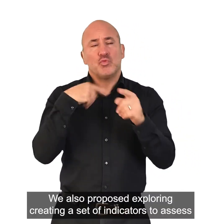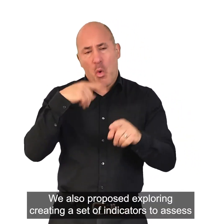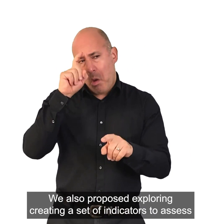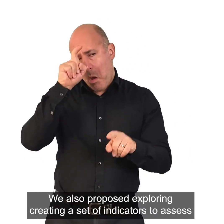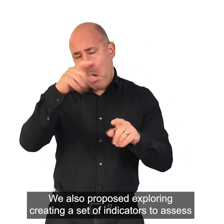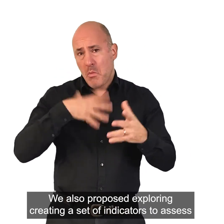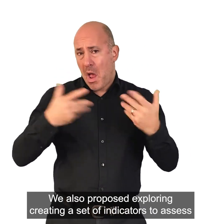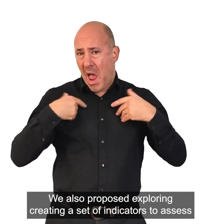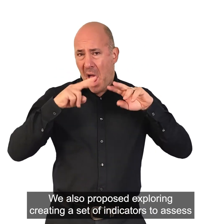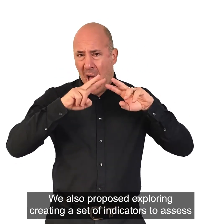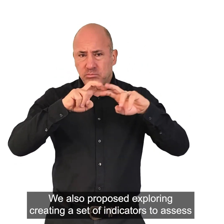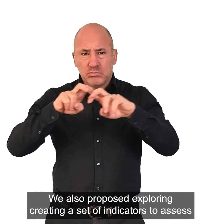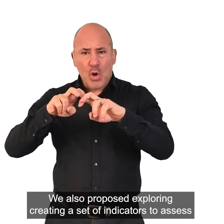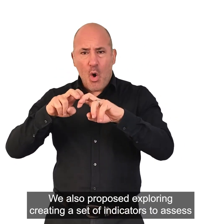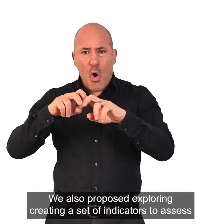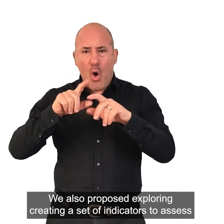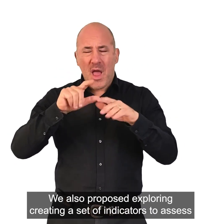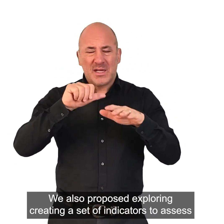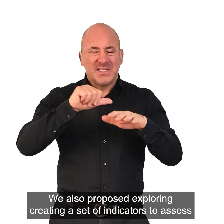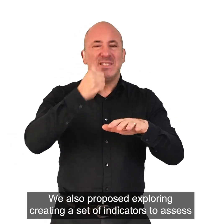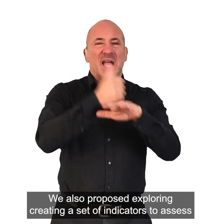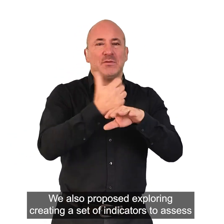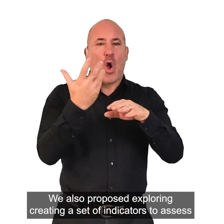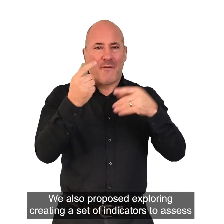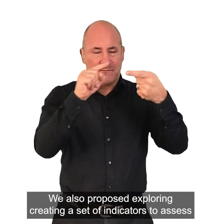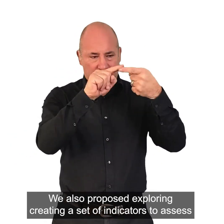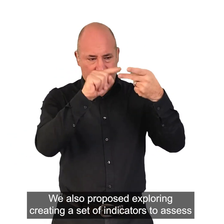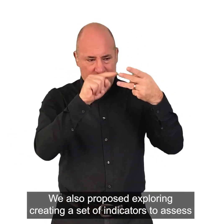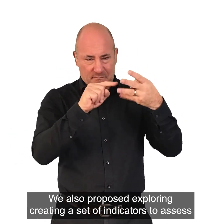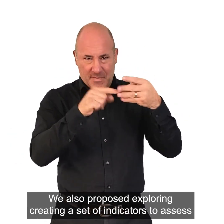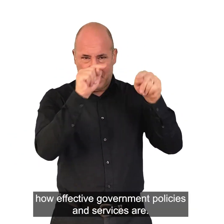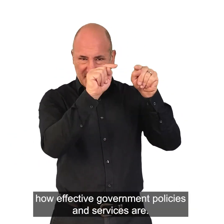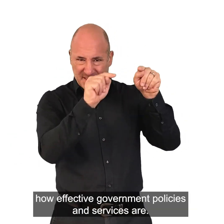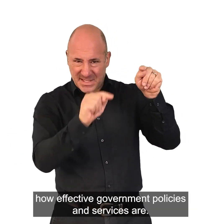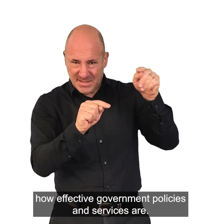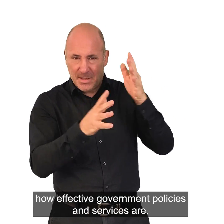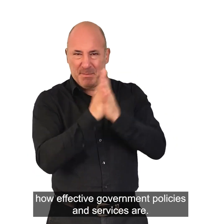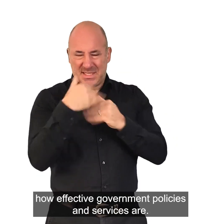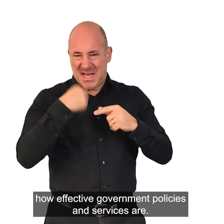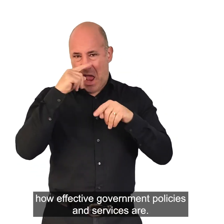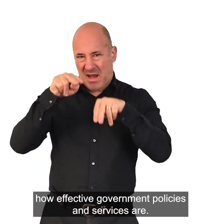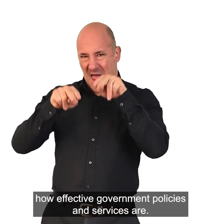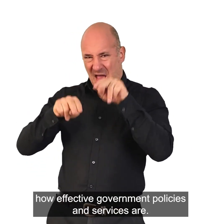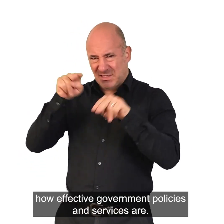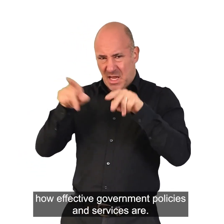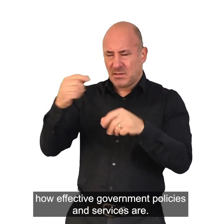We also proposed exploring creating a set of indicators to assess how effective government policies and services